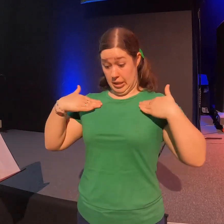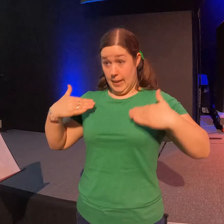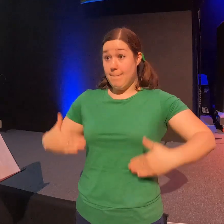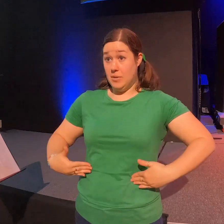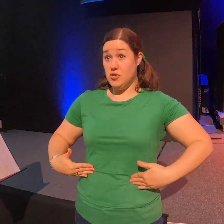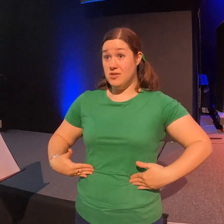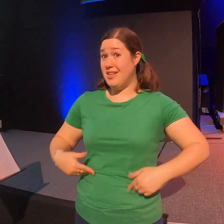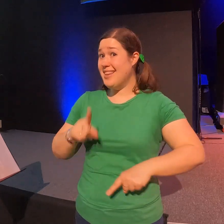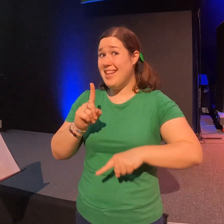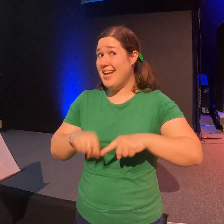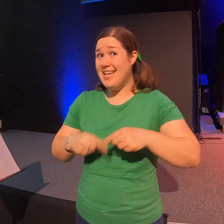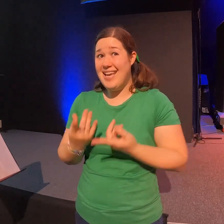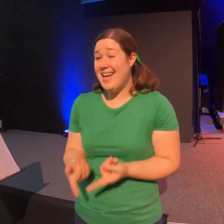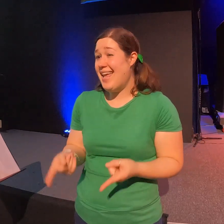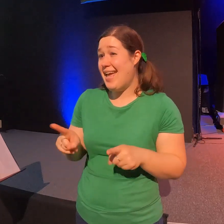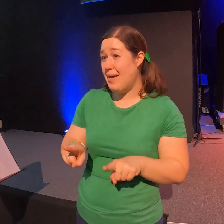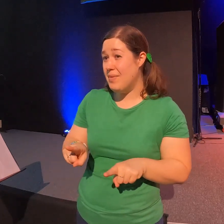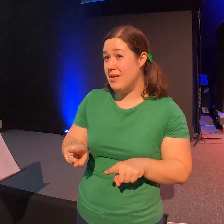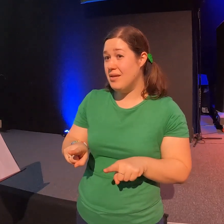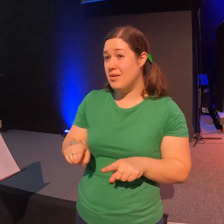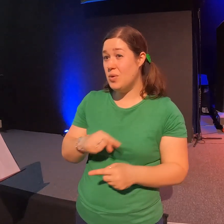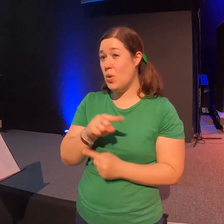can't happen when you're watching a screen.